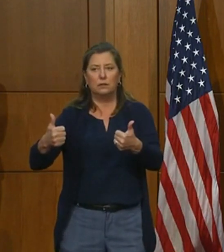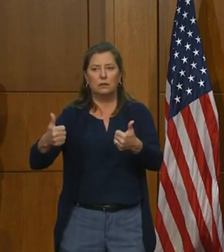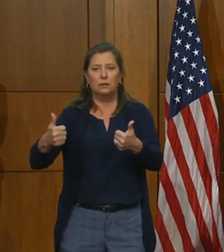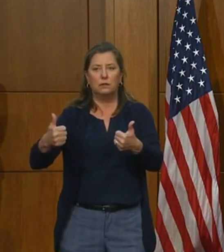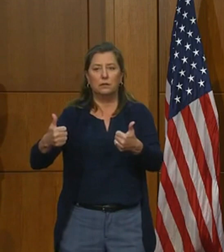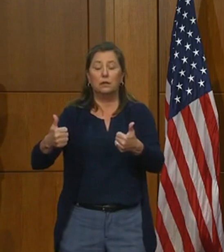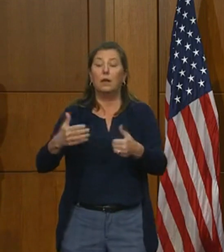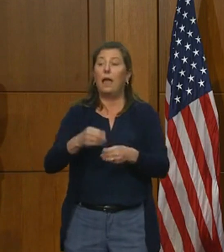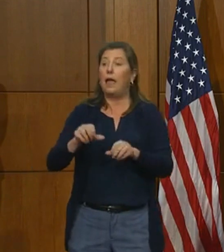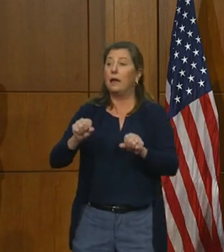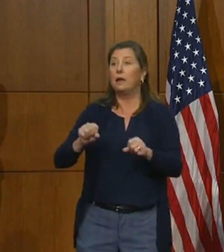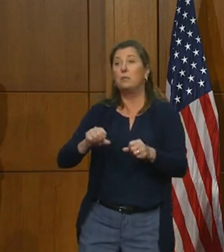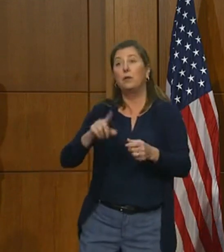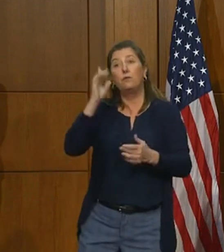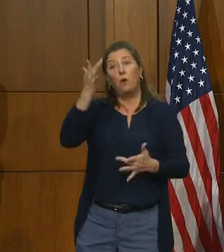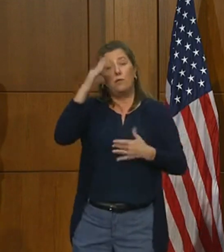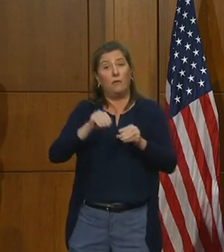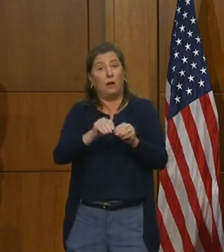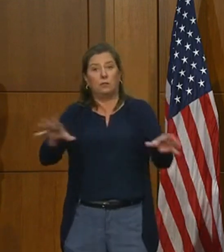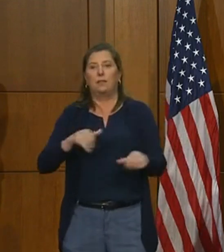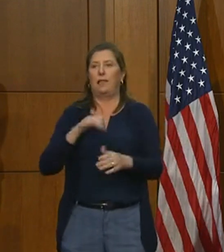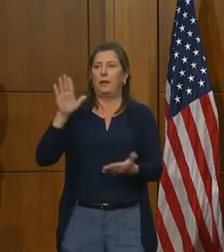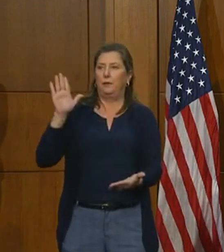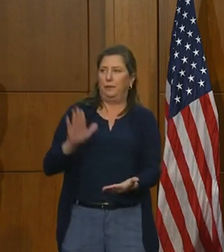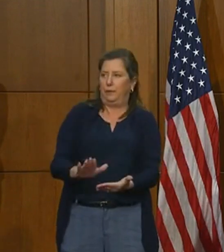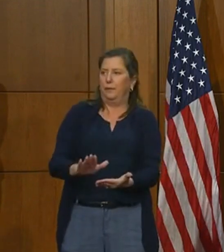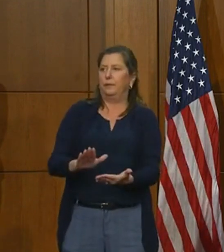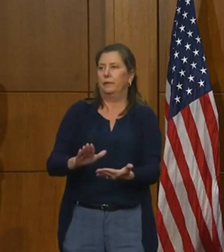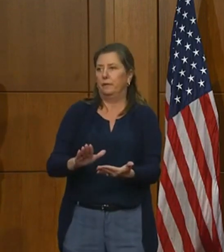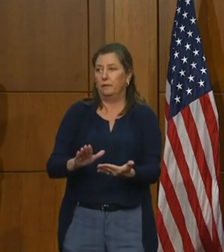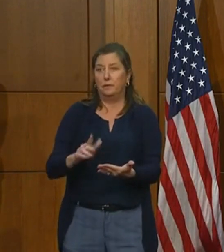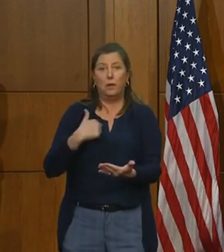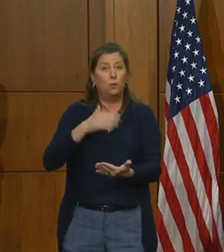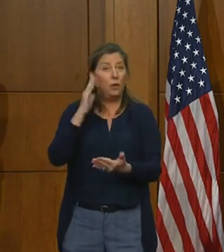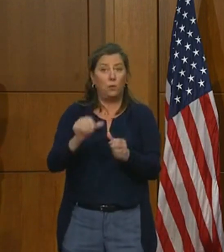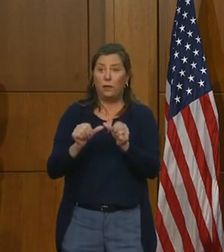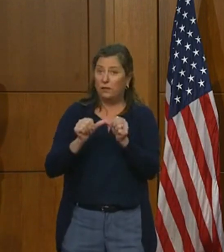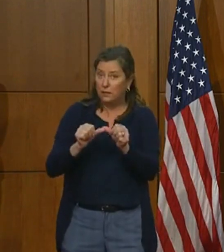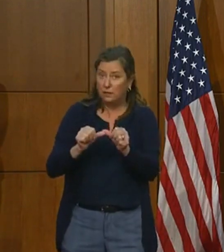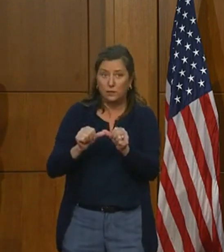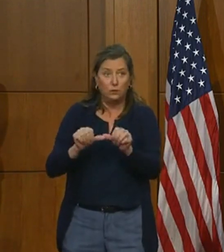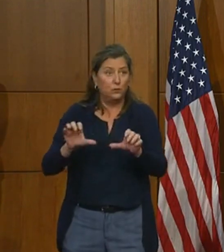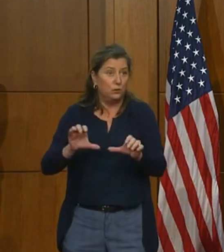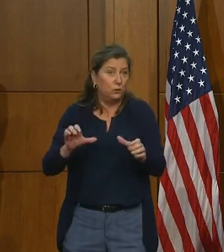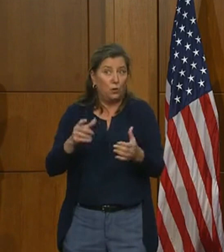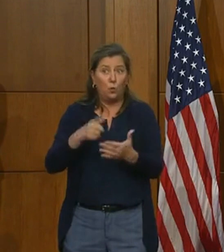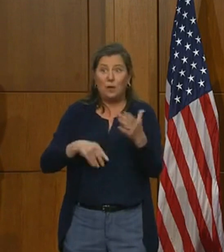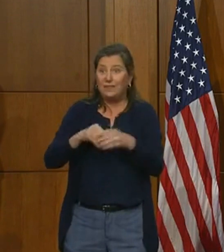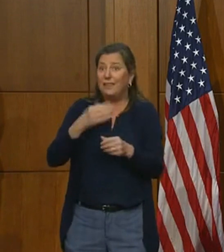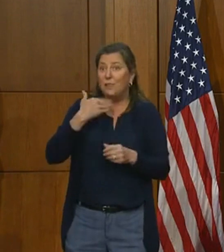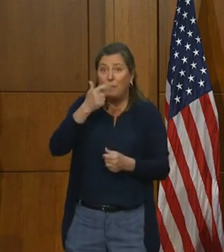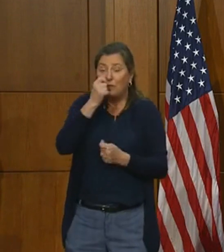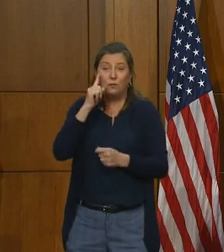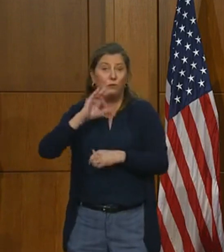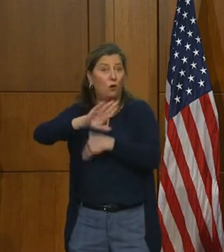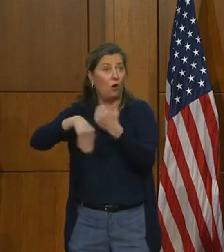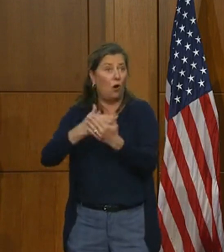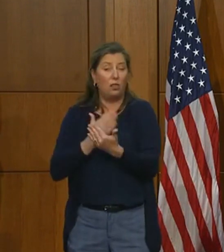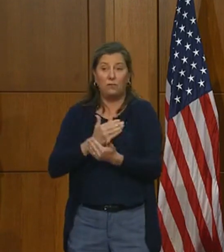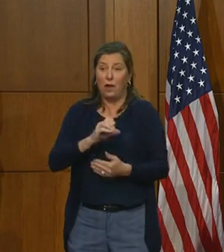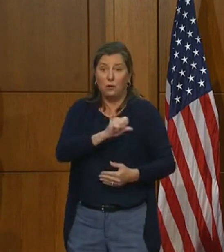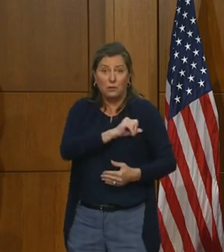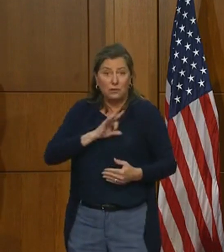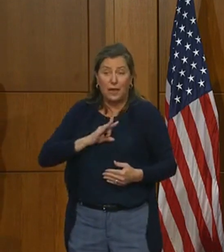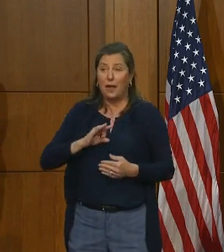diminish the opportunity to spread the virus. So we'll continue to do what's in the best interest of all of our correctional